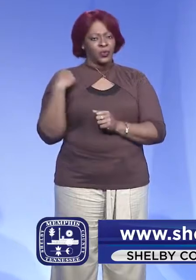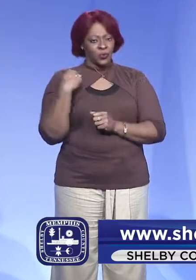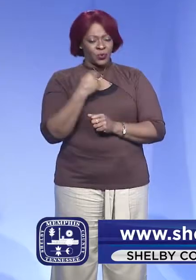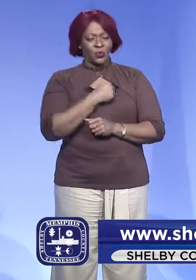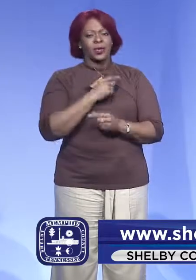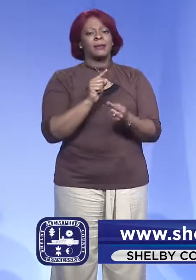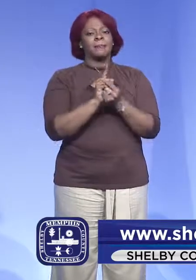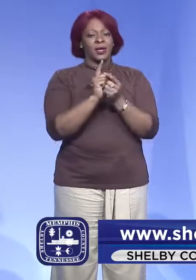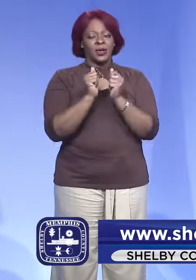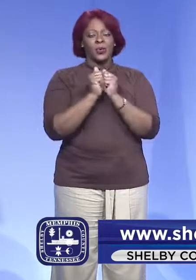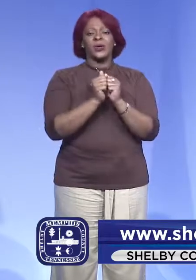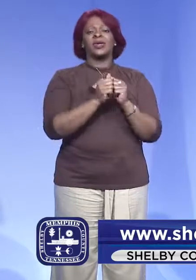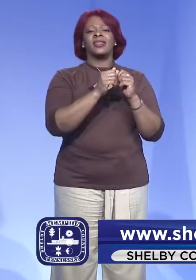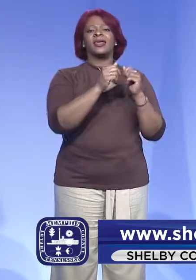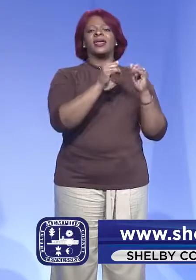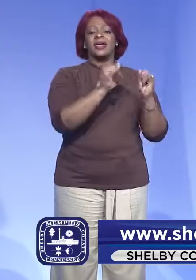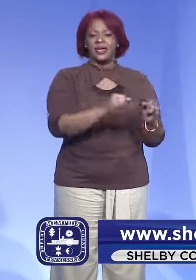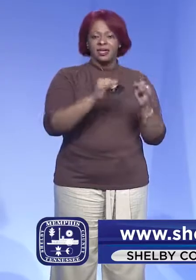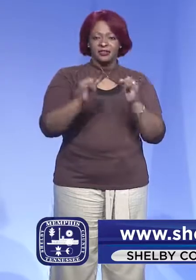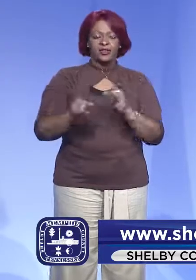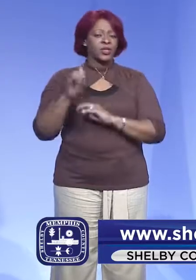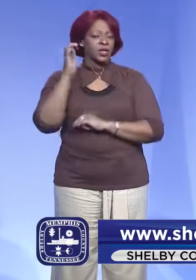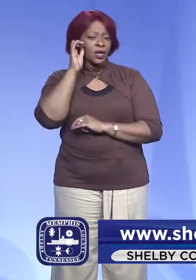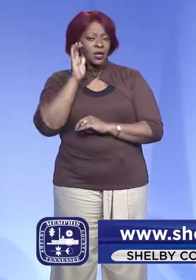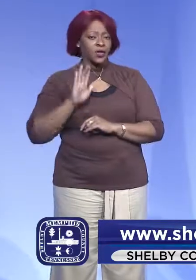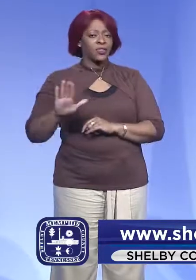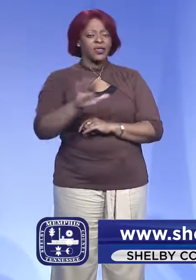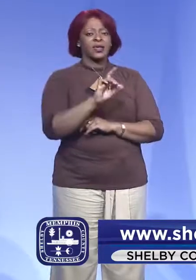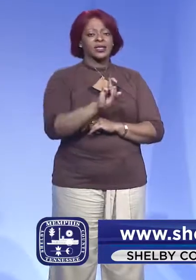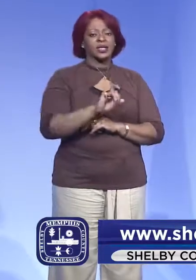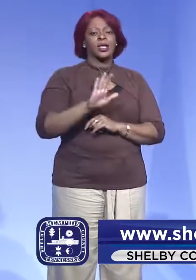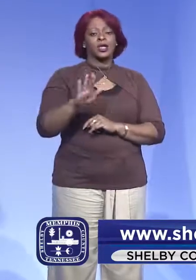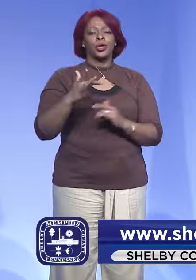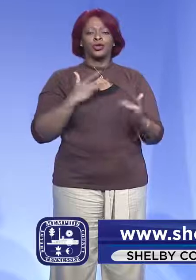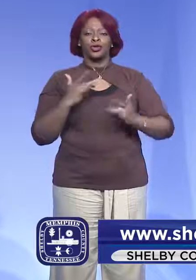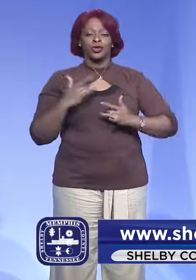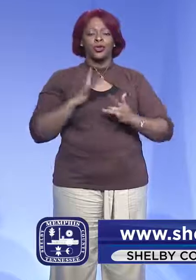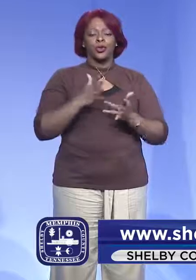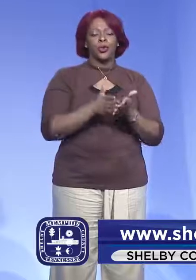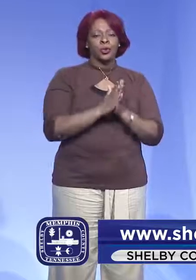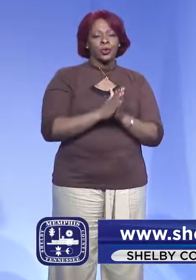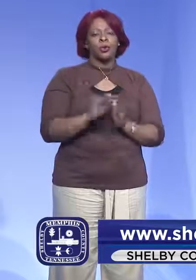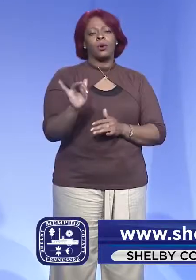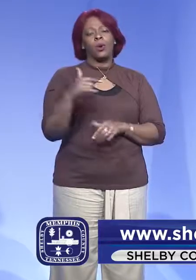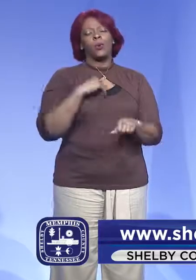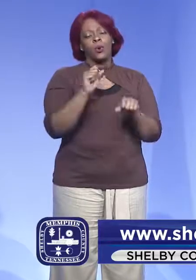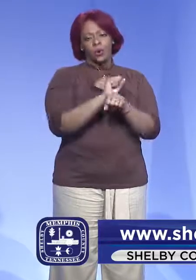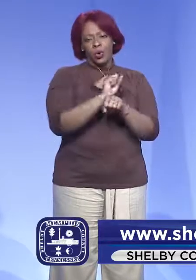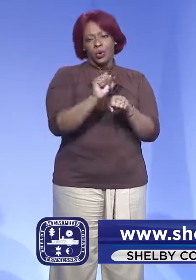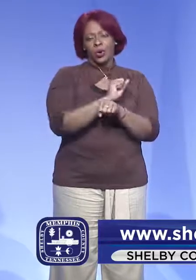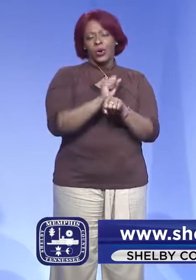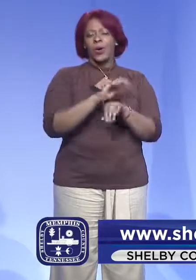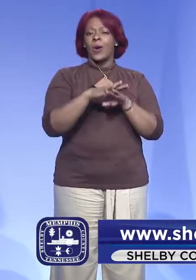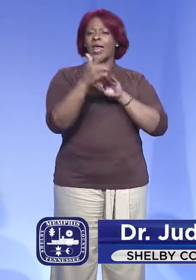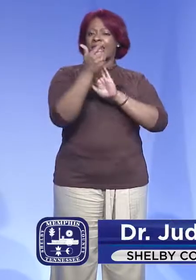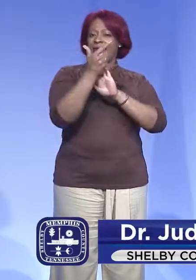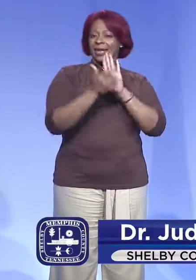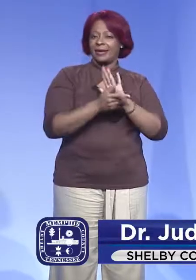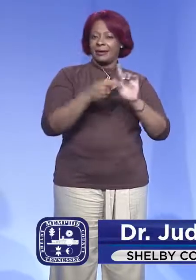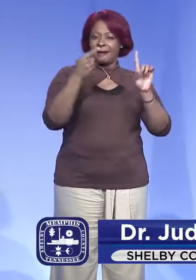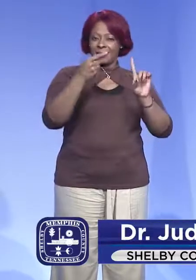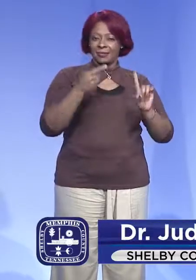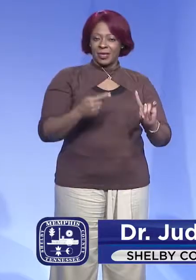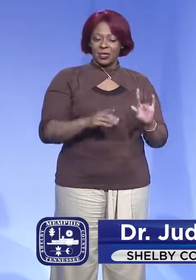we're meeting with individuals to hear their need and hear their requests, but we're also working on the legal aspect